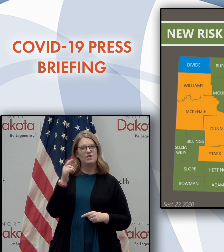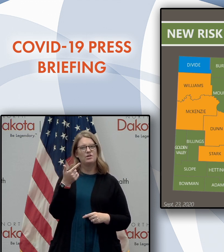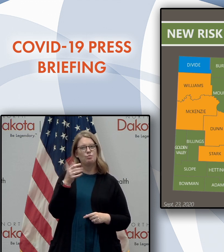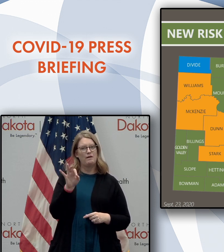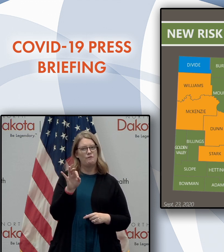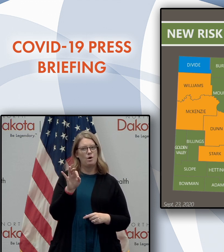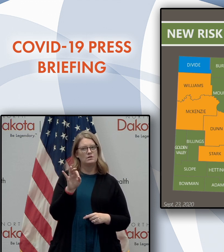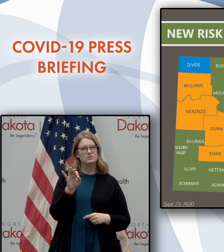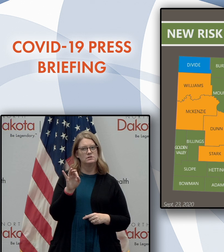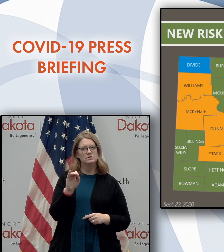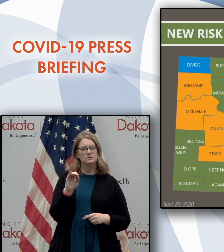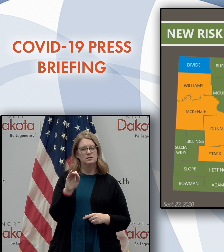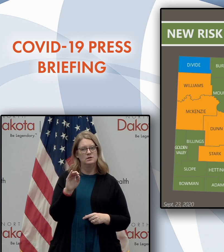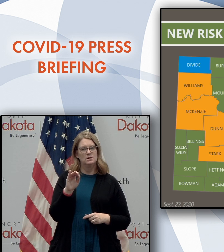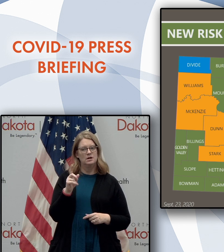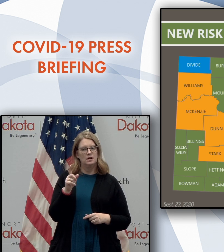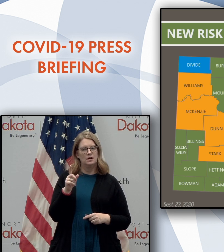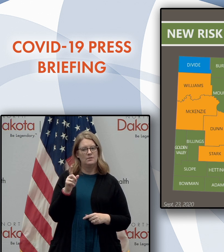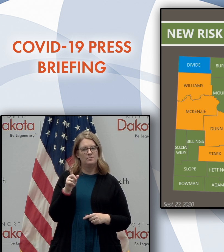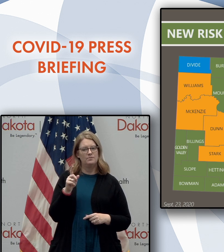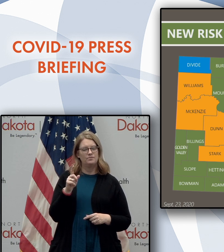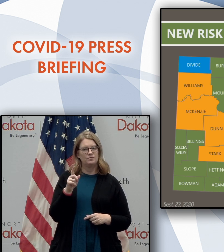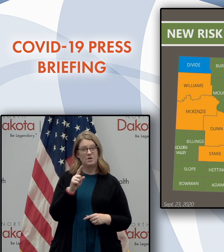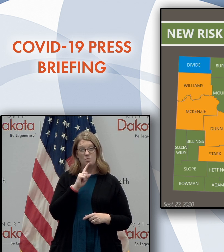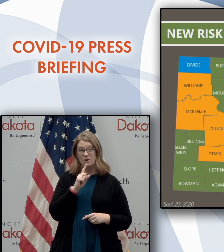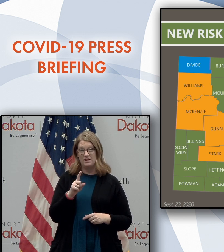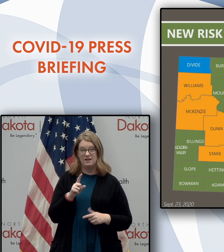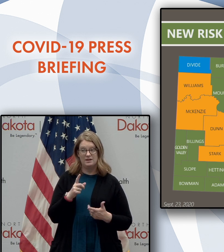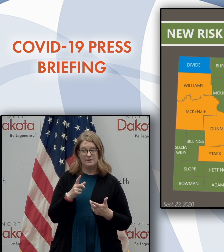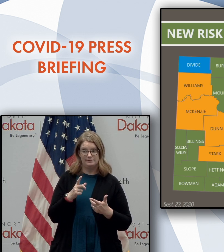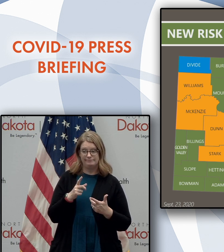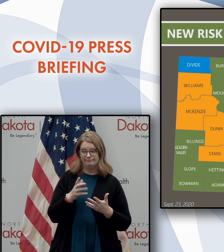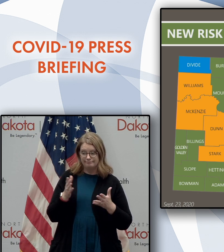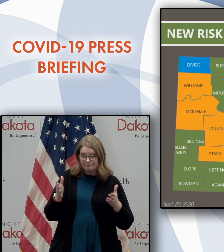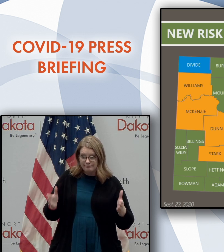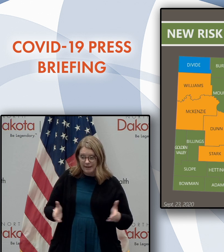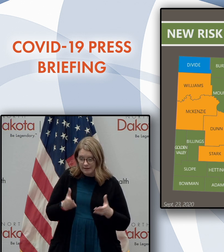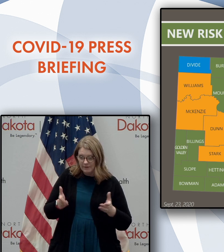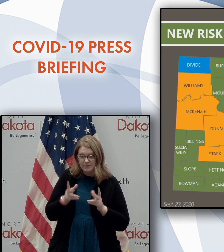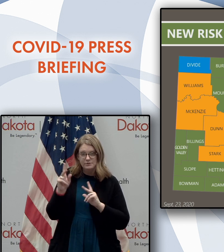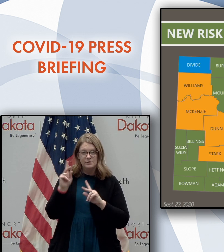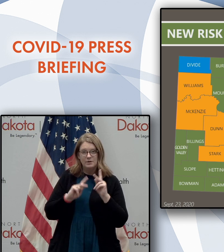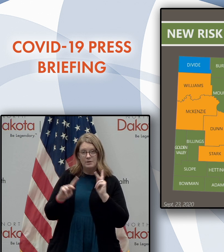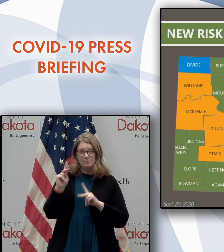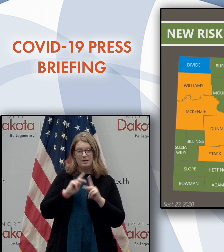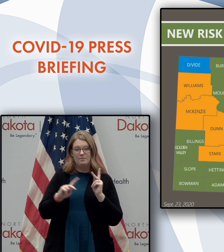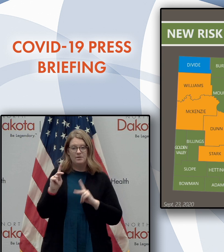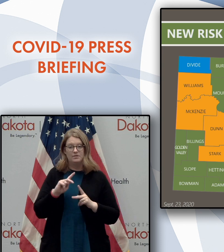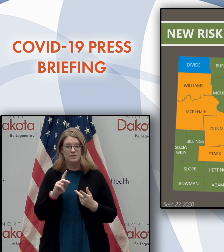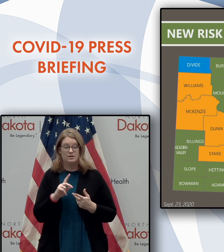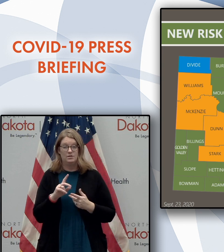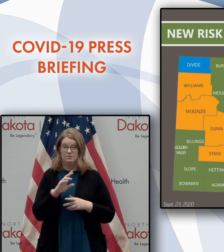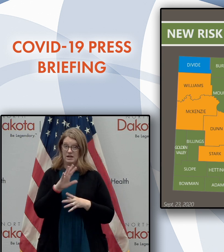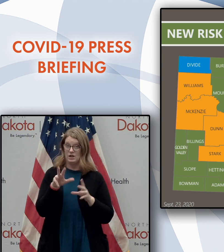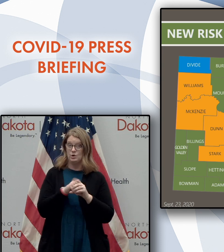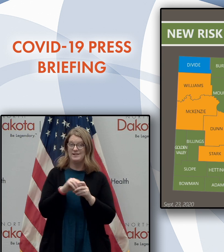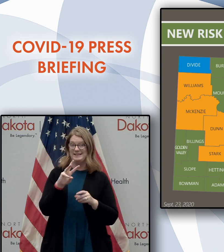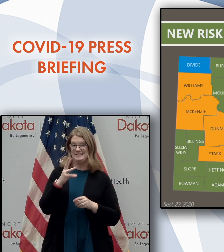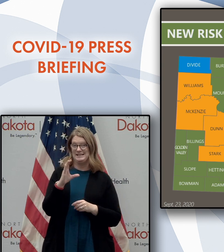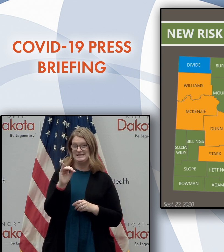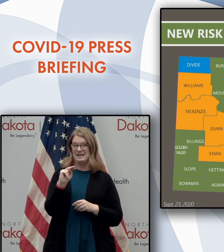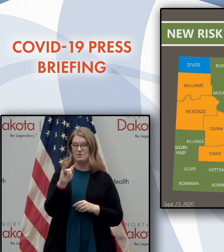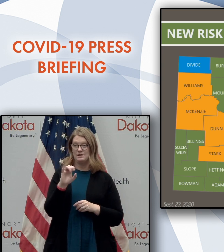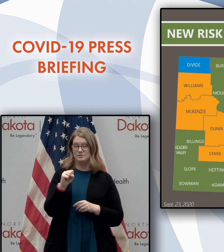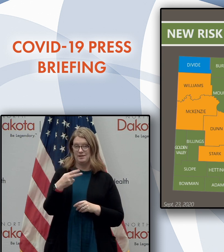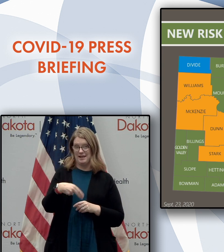really falls into a call to action for those, particularly for those 6 counties with the higher positivity rates.